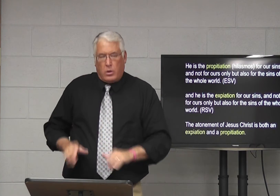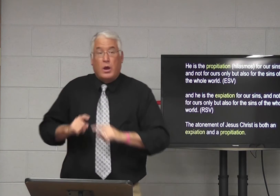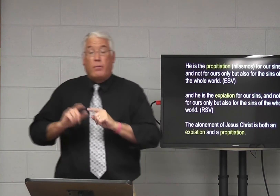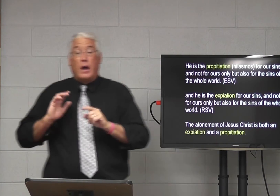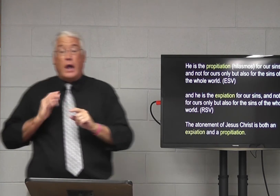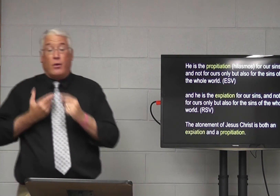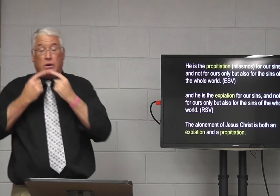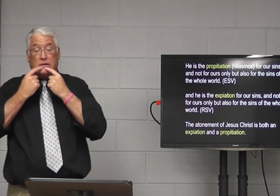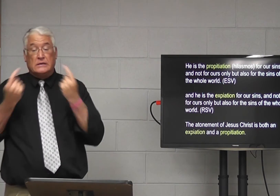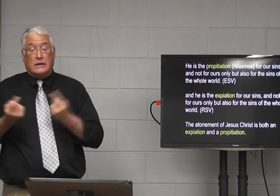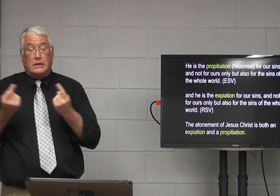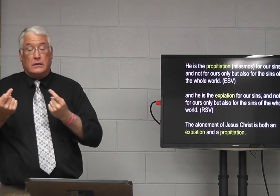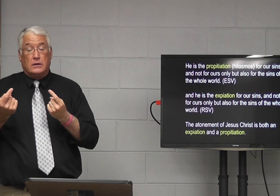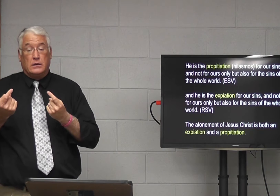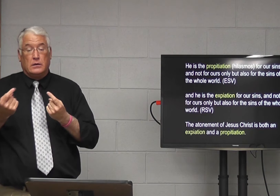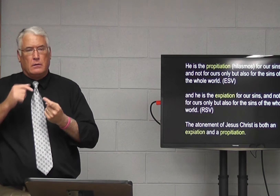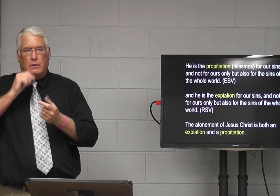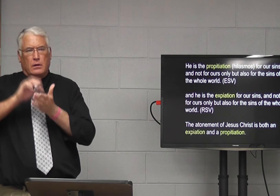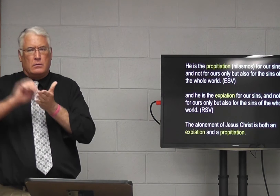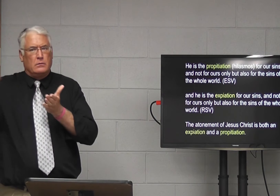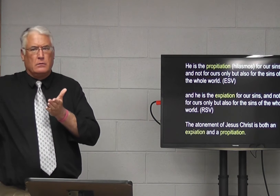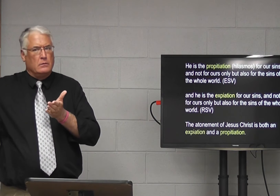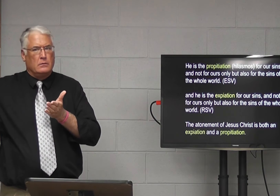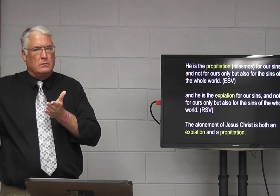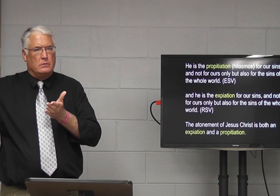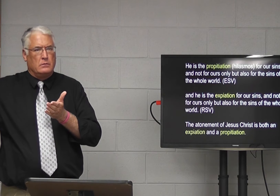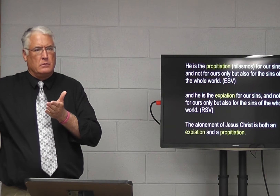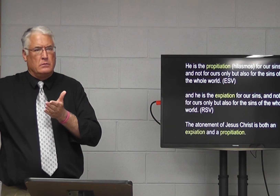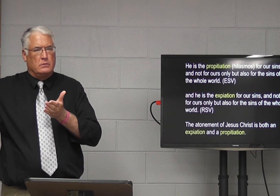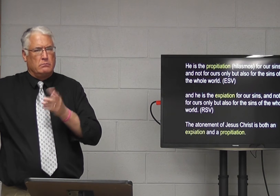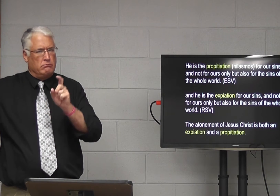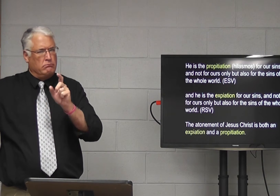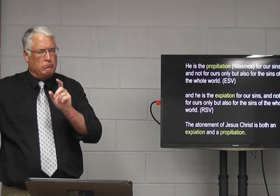appeased, but our sins are not removed.